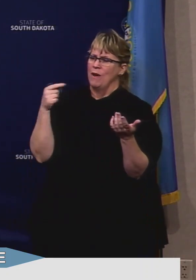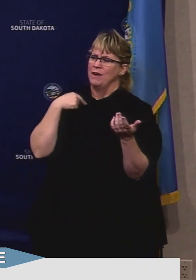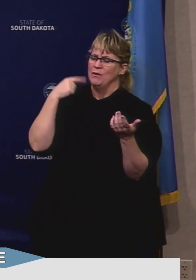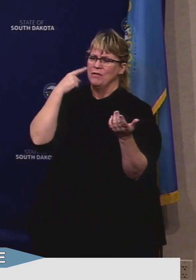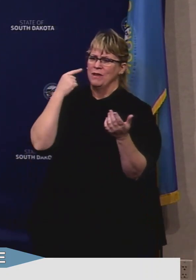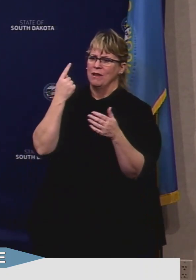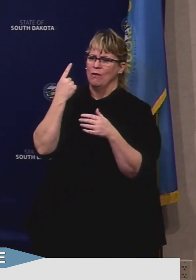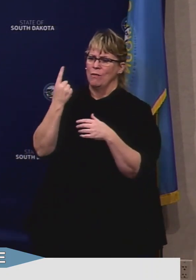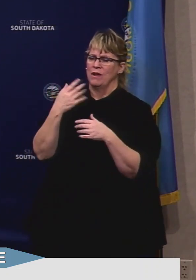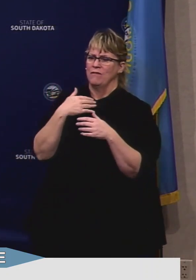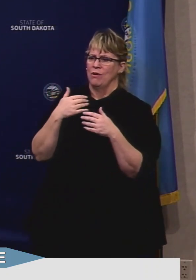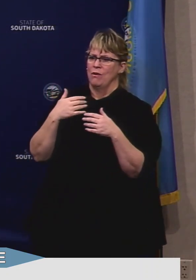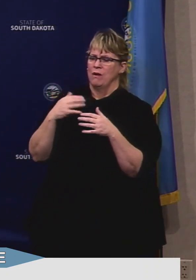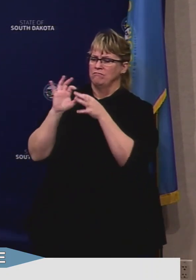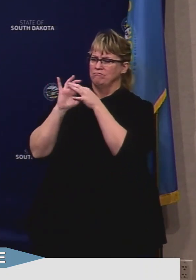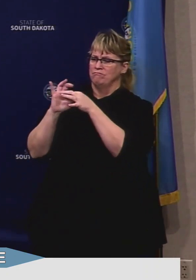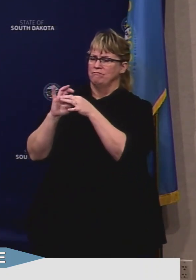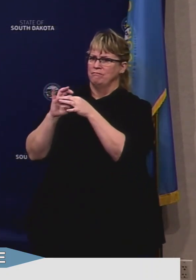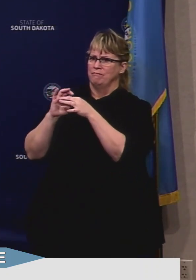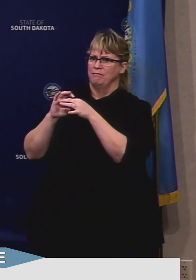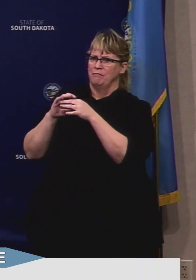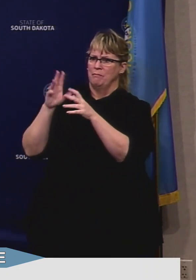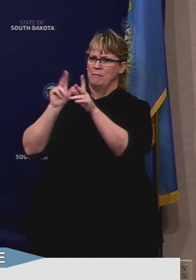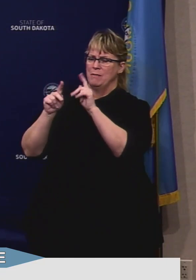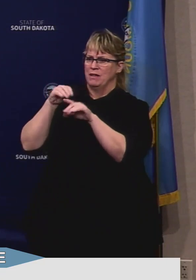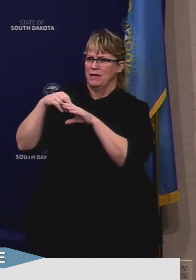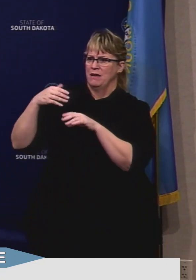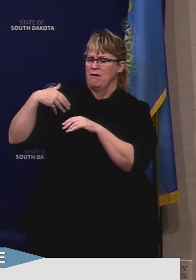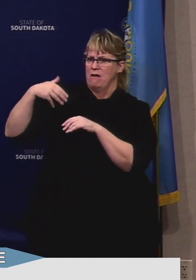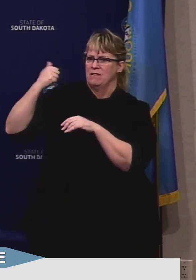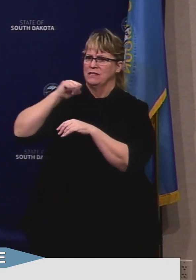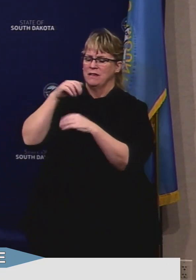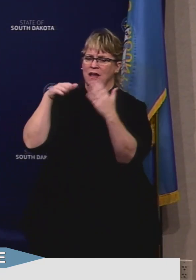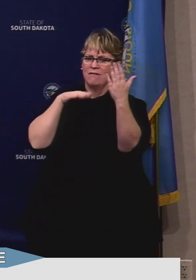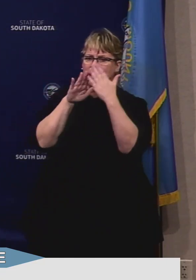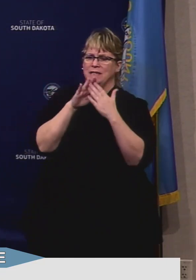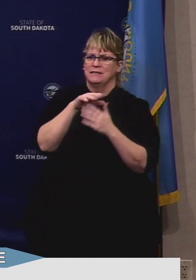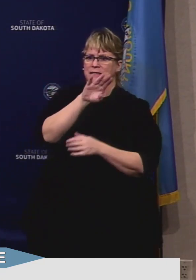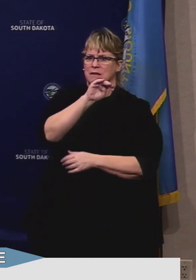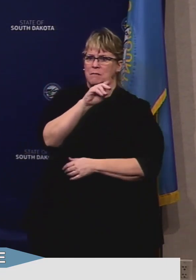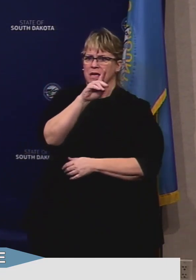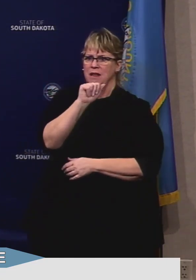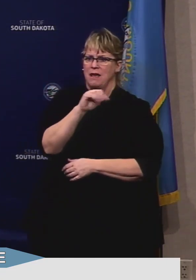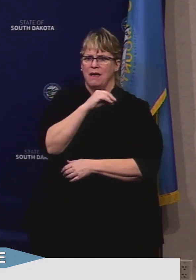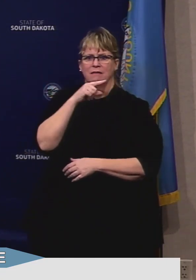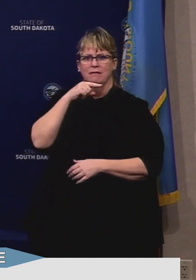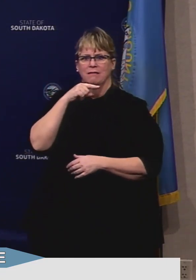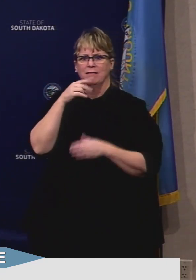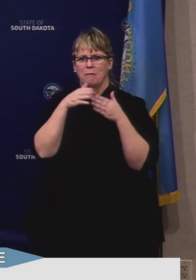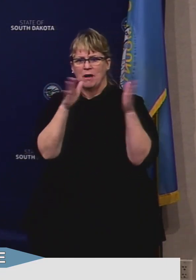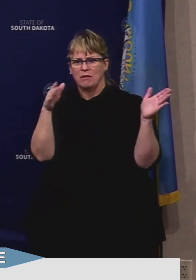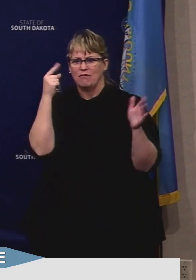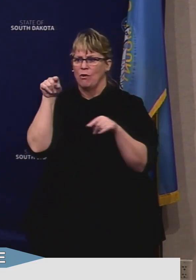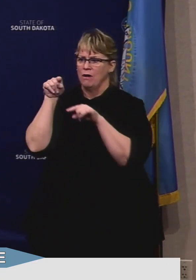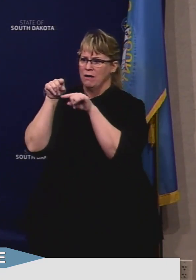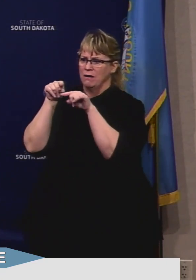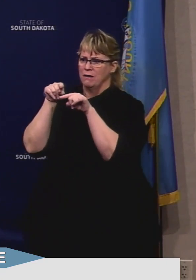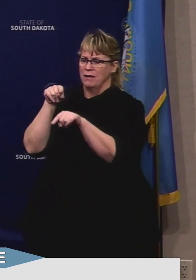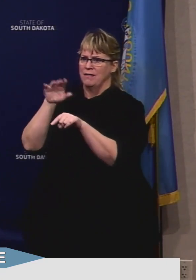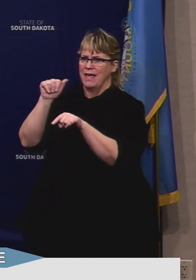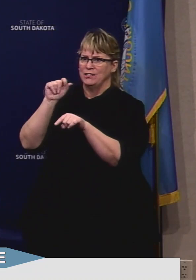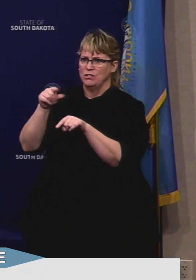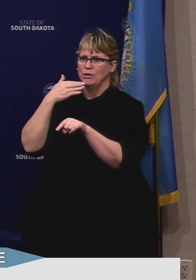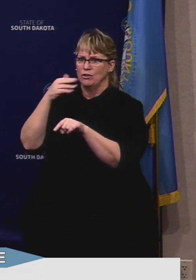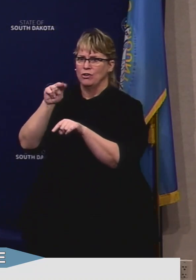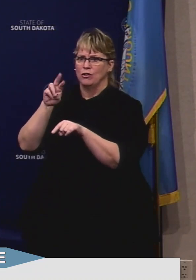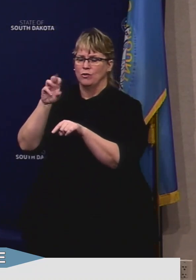think one of your fellow office holders would not want to face the media and the public, even if it's, for him, good news?